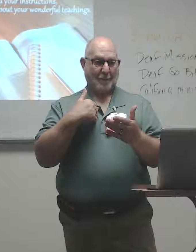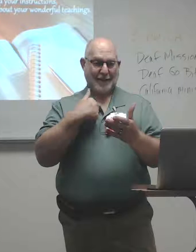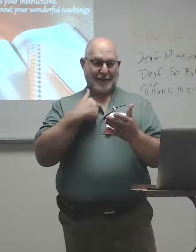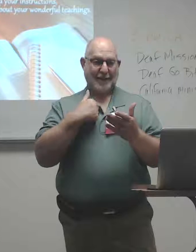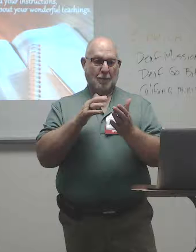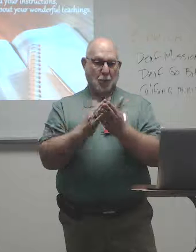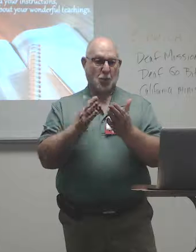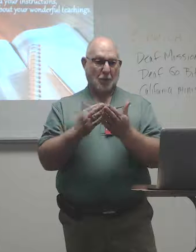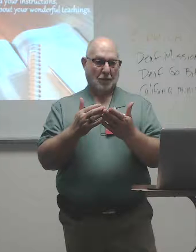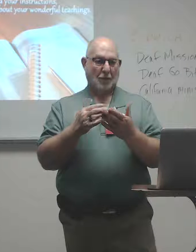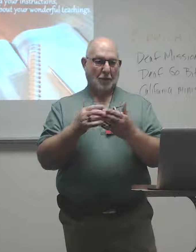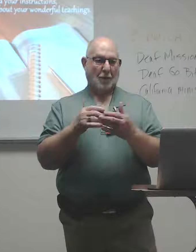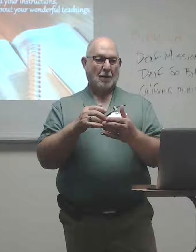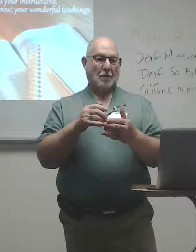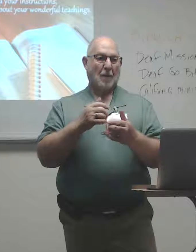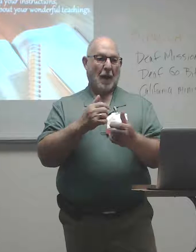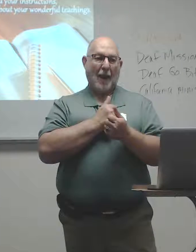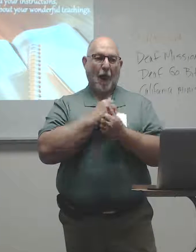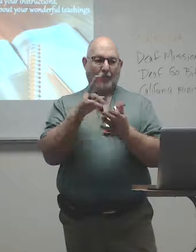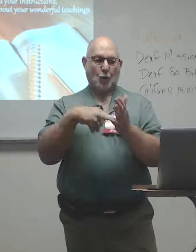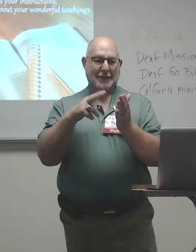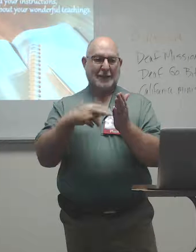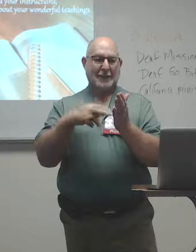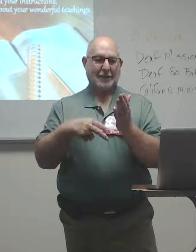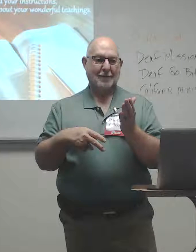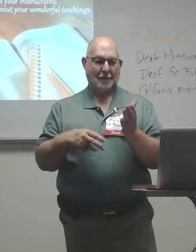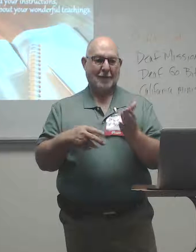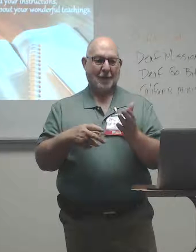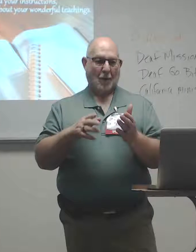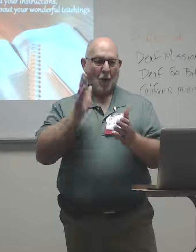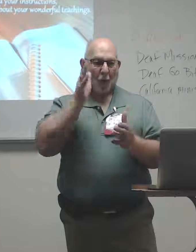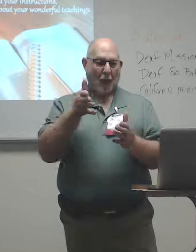I have the book, The Deaf Disciple. I love to read.